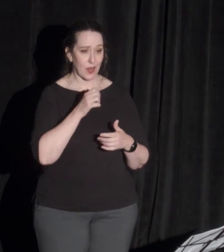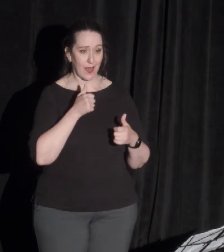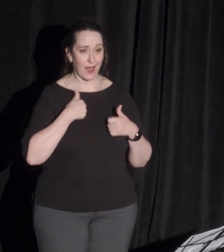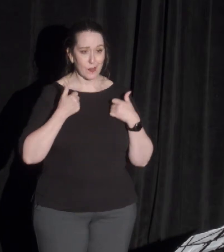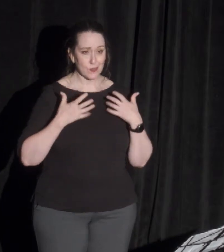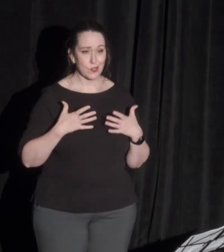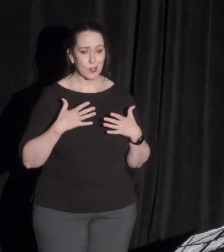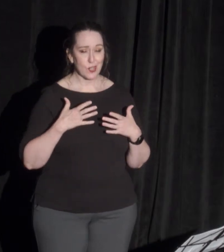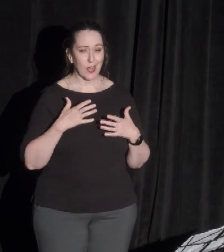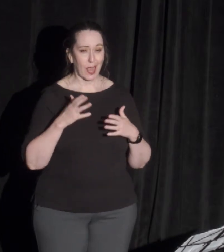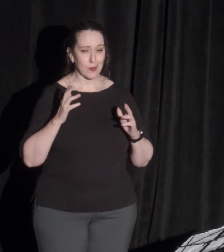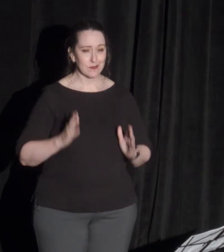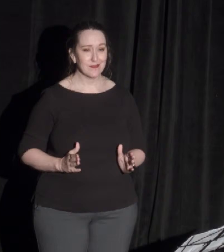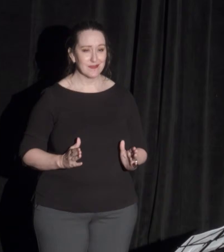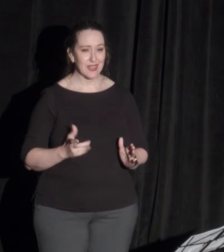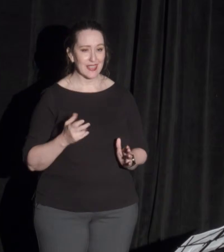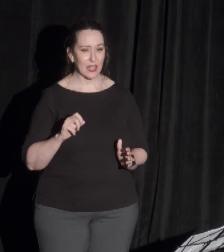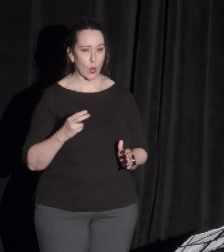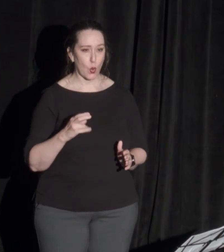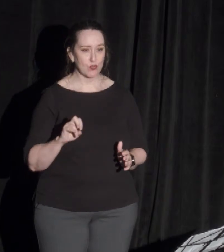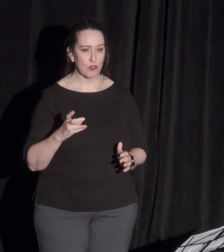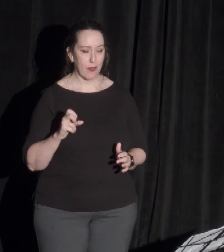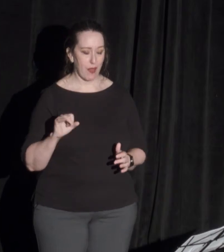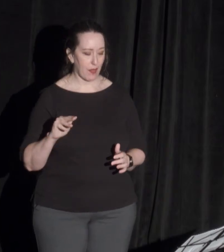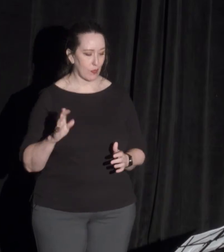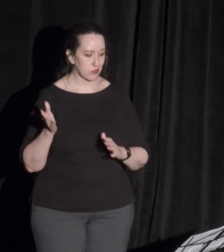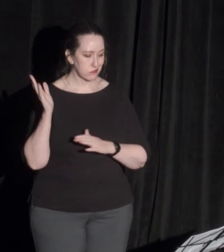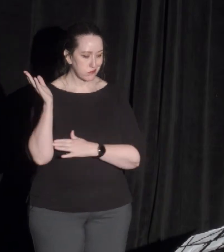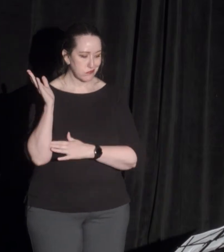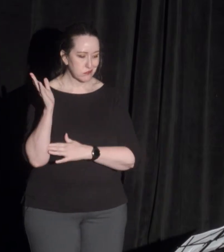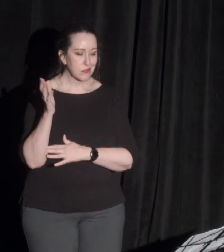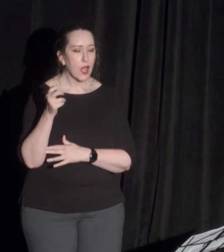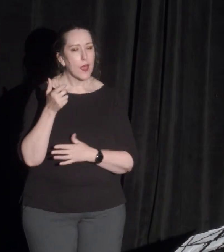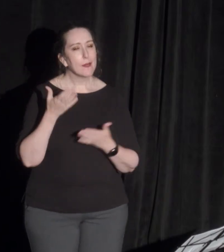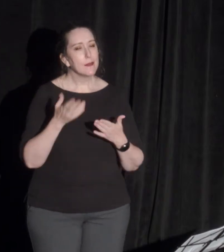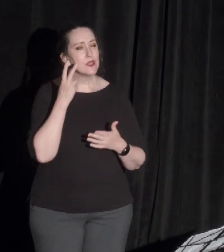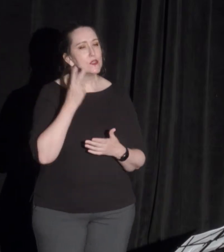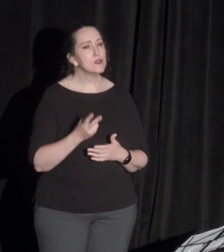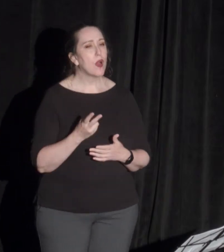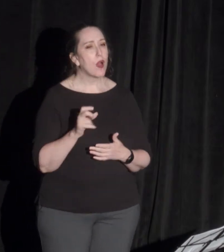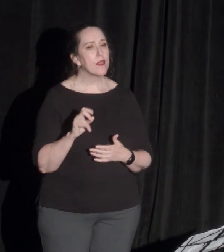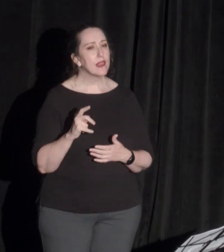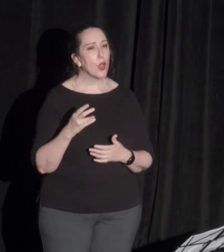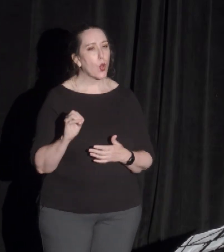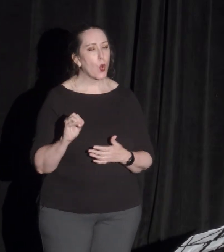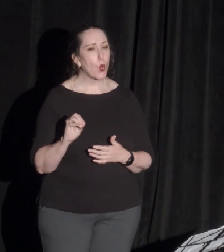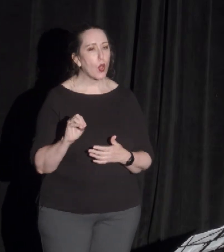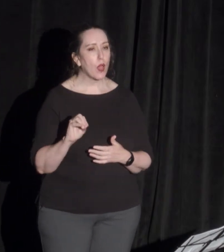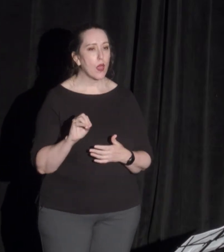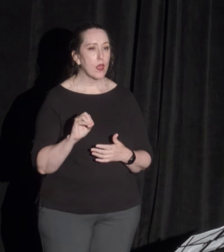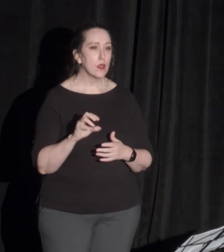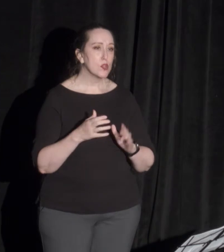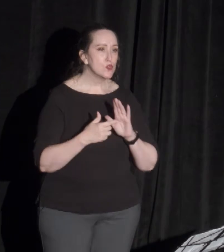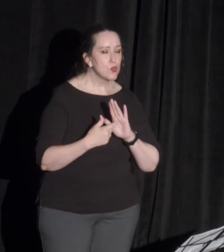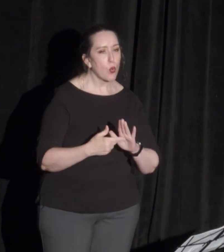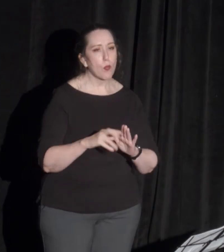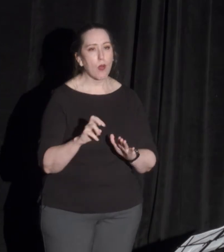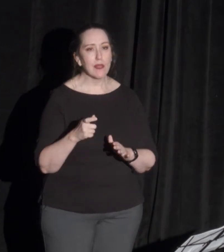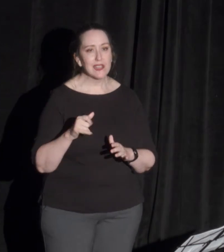Theo Germain, will be presenting this one. You might have seen Theo in the shows The Politician and Work in